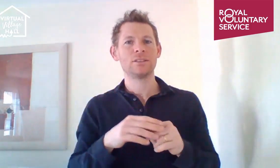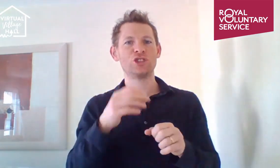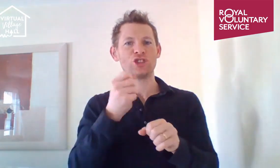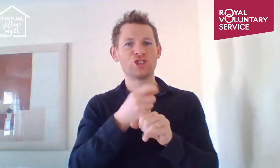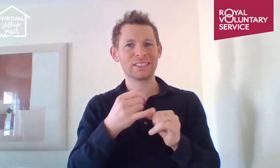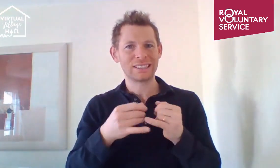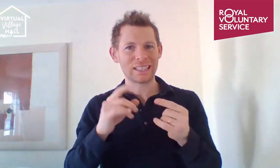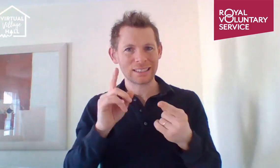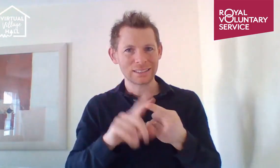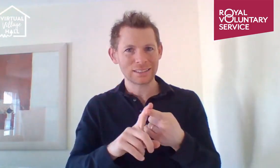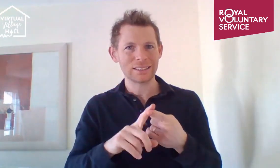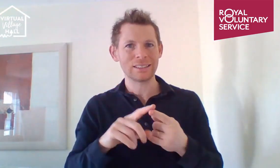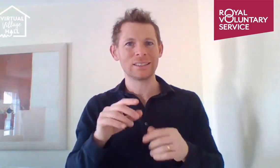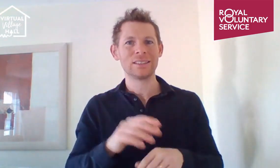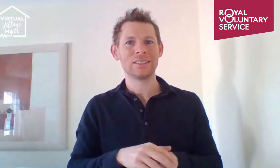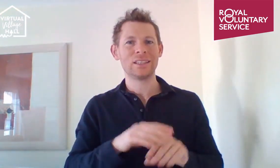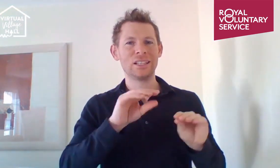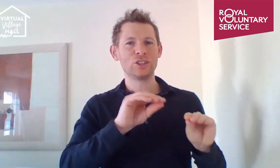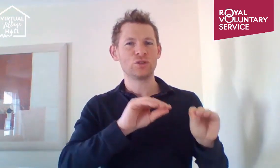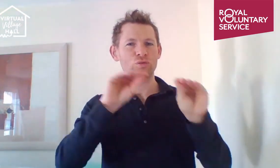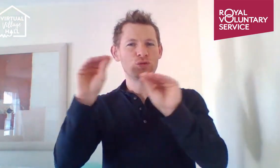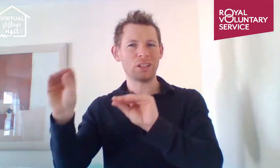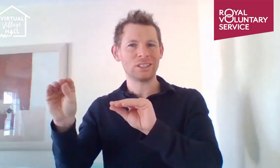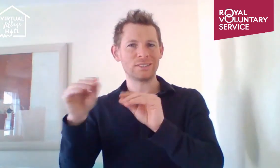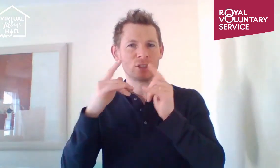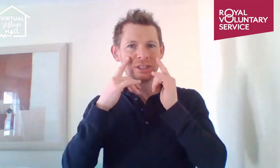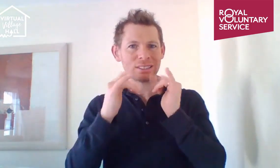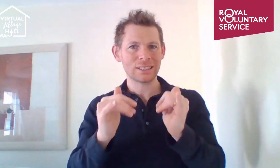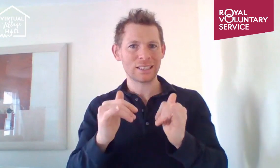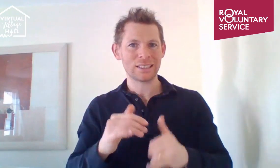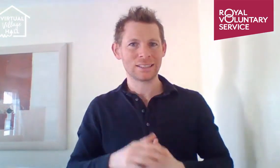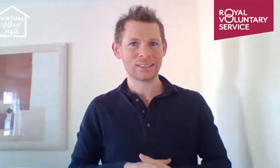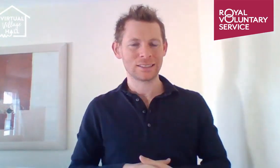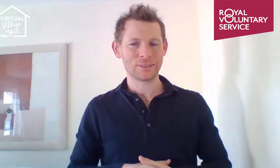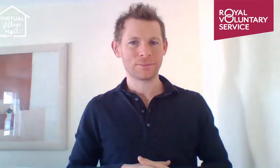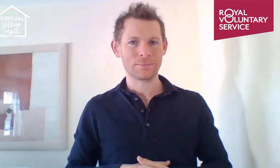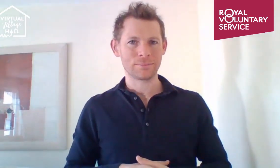So I'm going to teach you some signs for A level and GCSE.